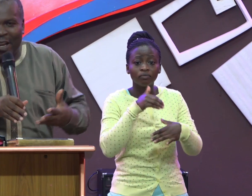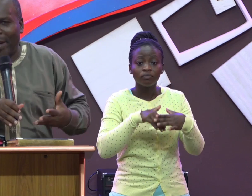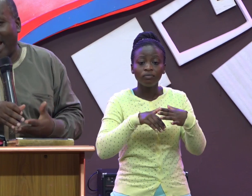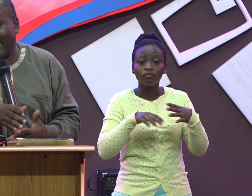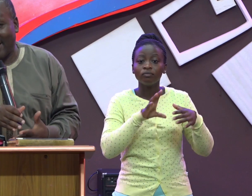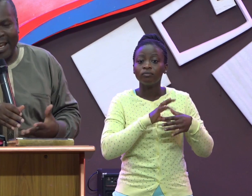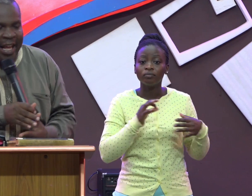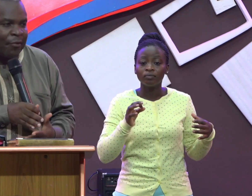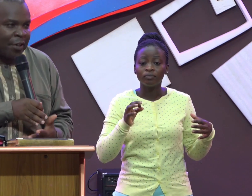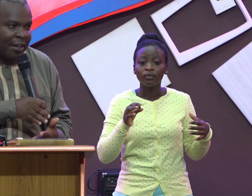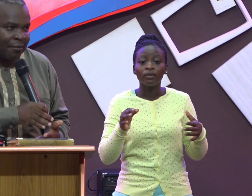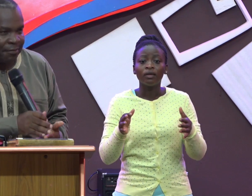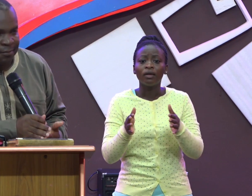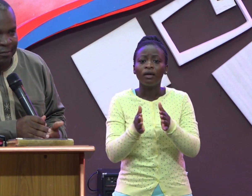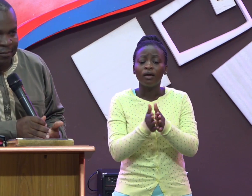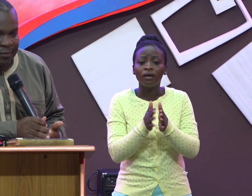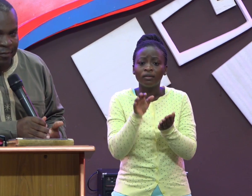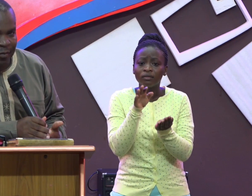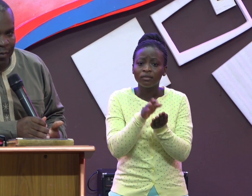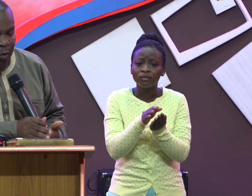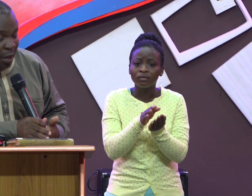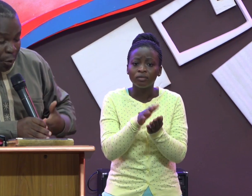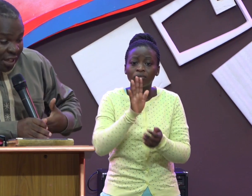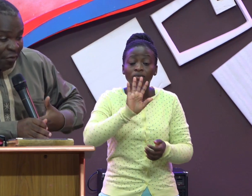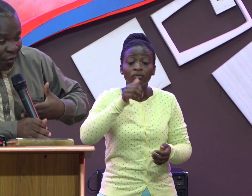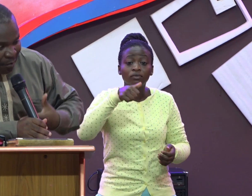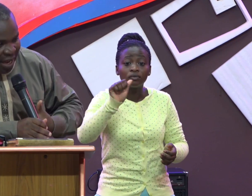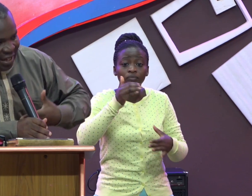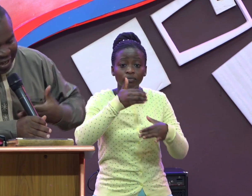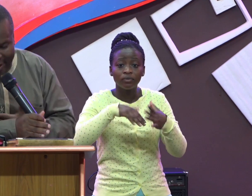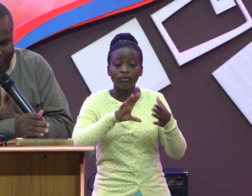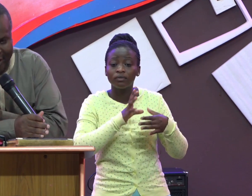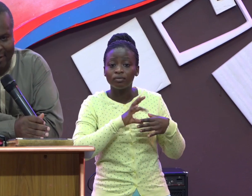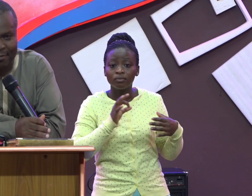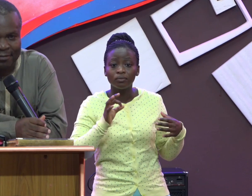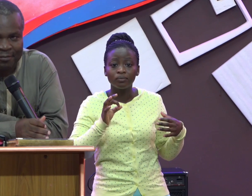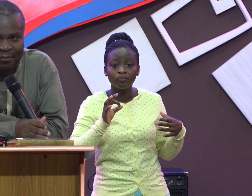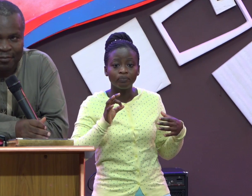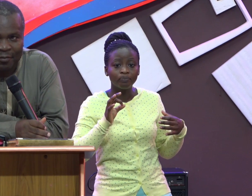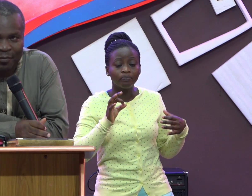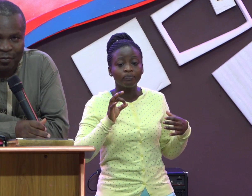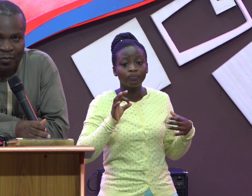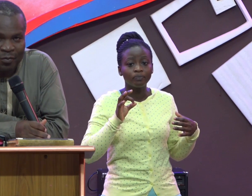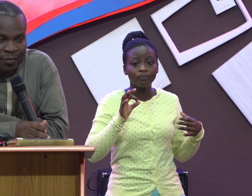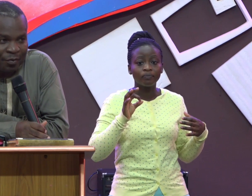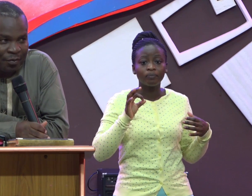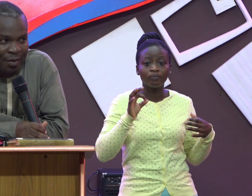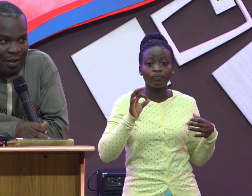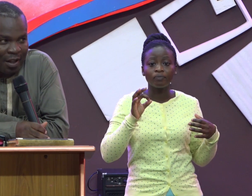yourself vibrant and lively. You keep yourself vibrant and